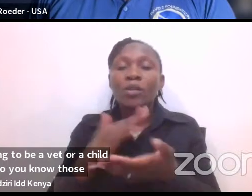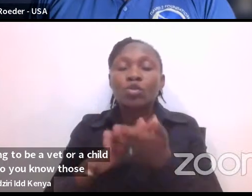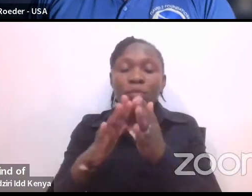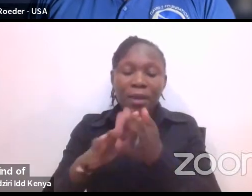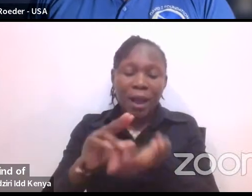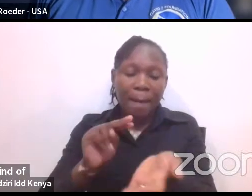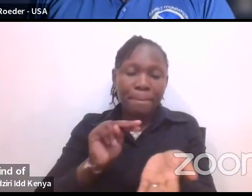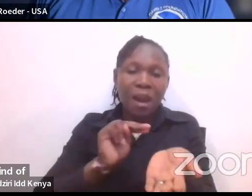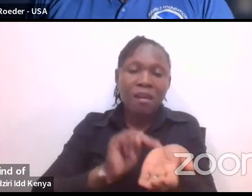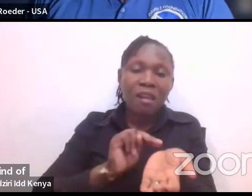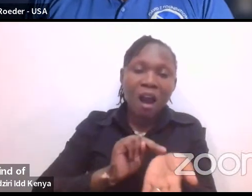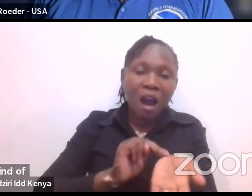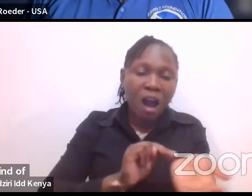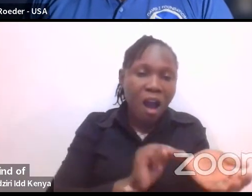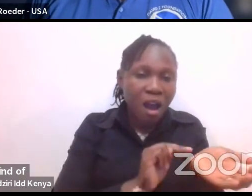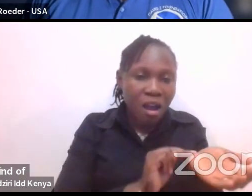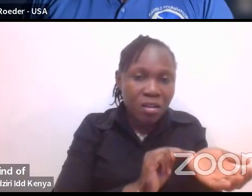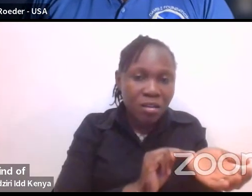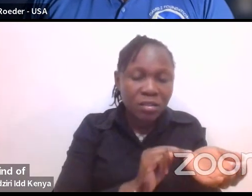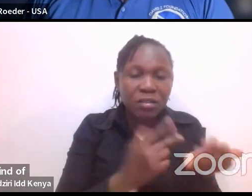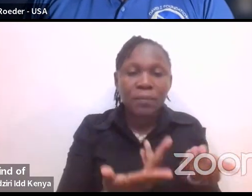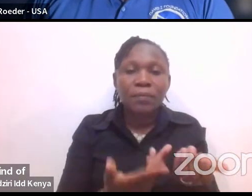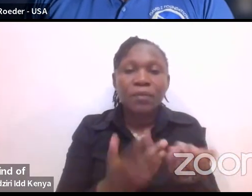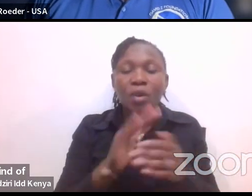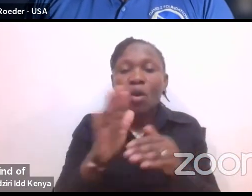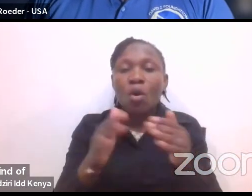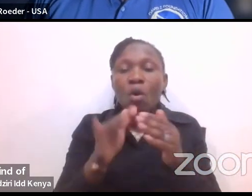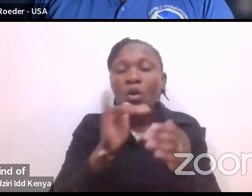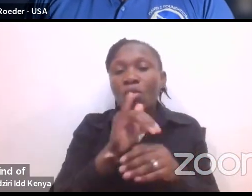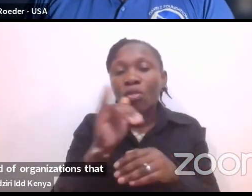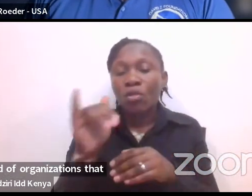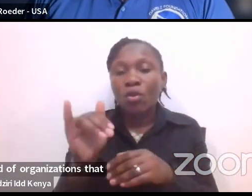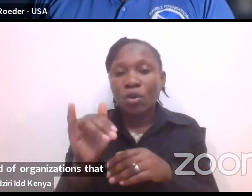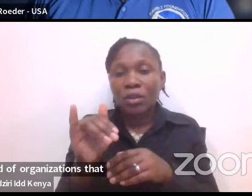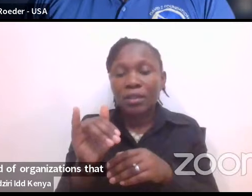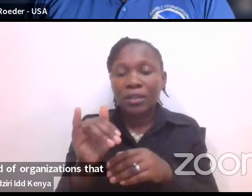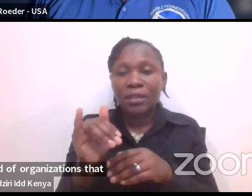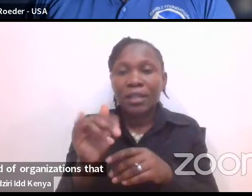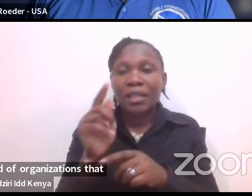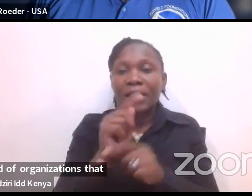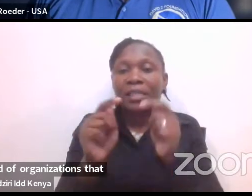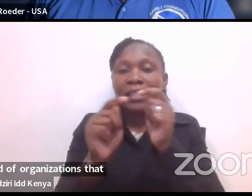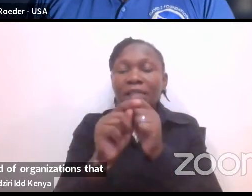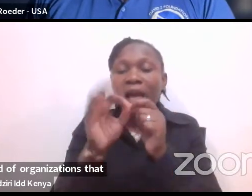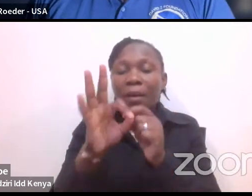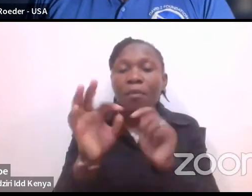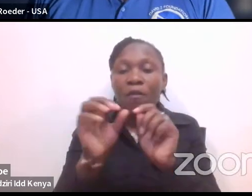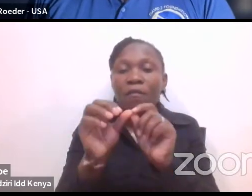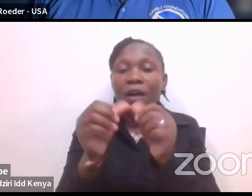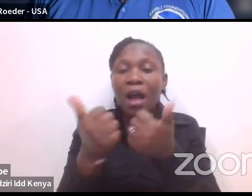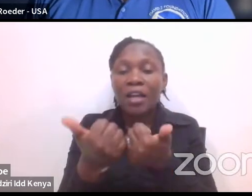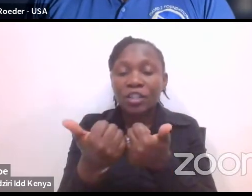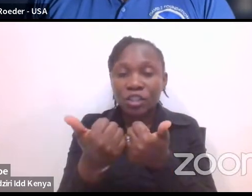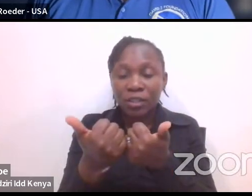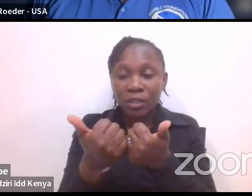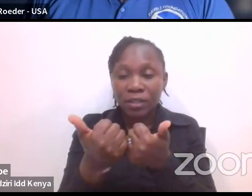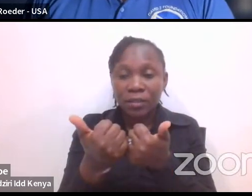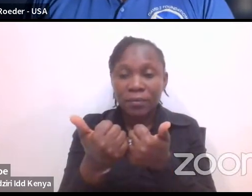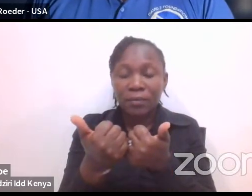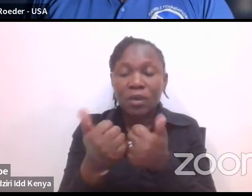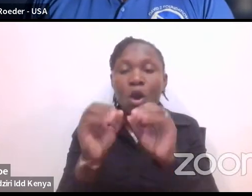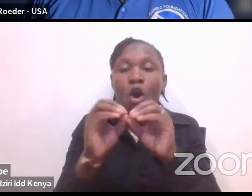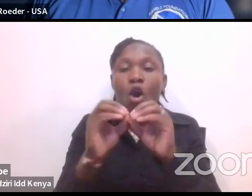of organizations that we would be collaborating with from the school. We would